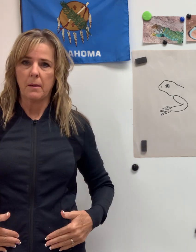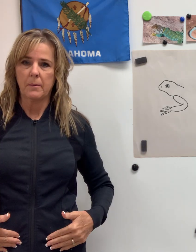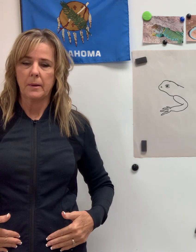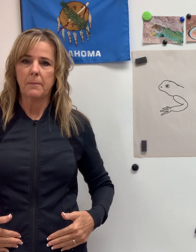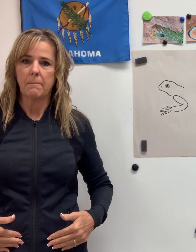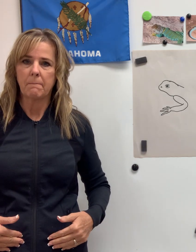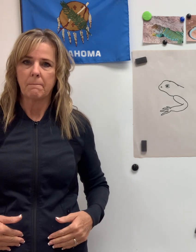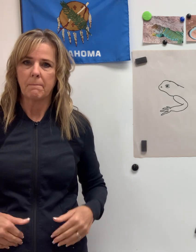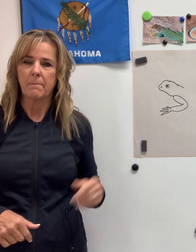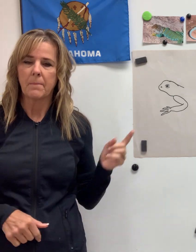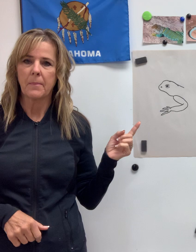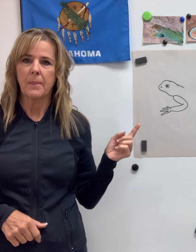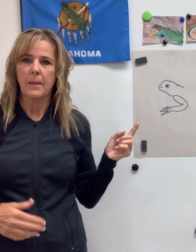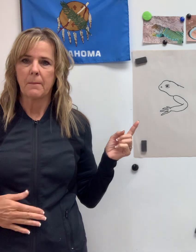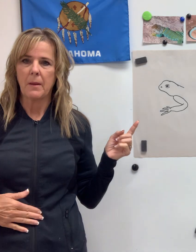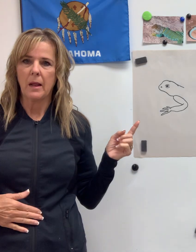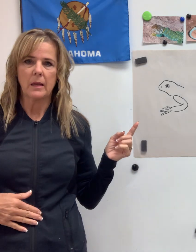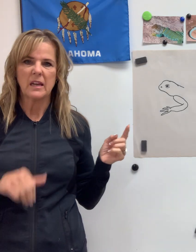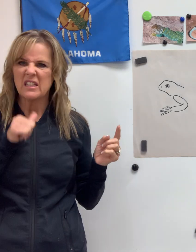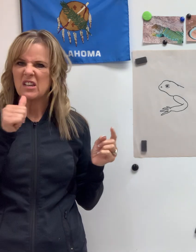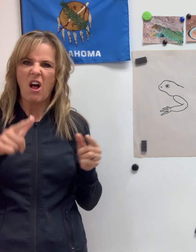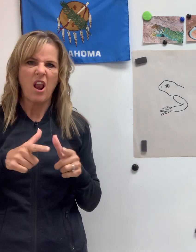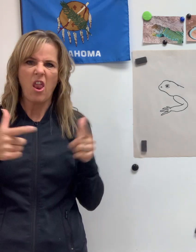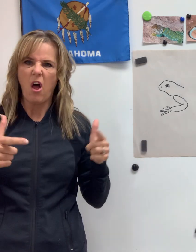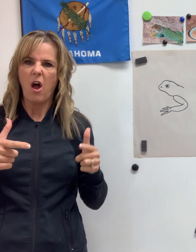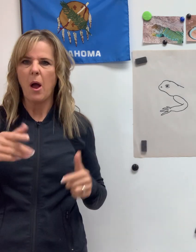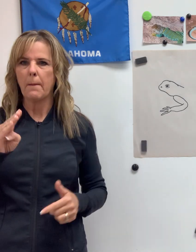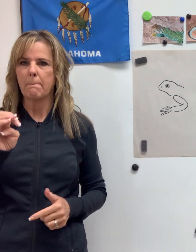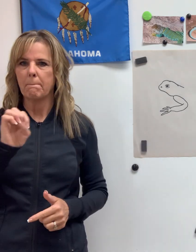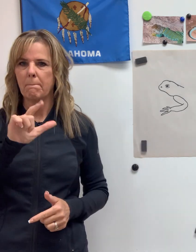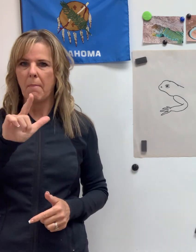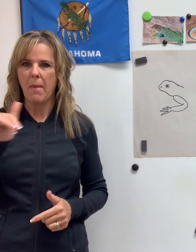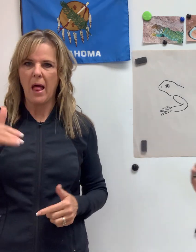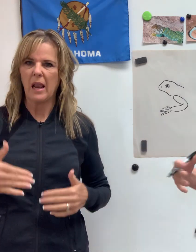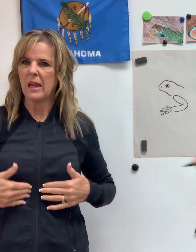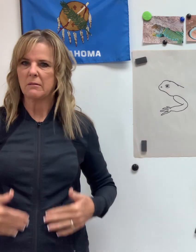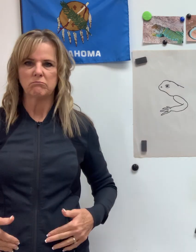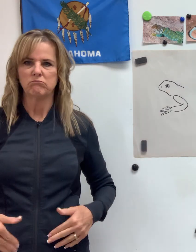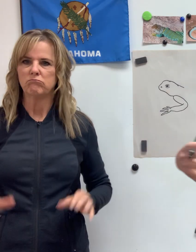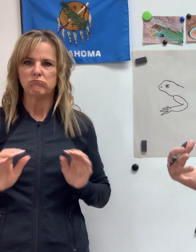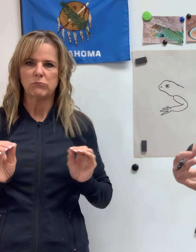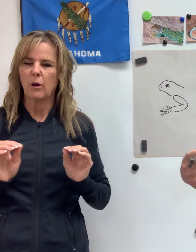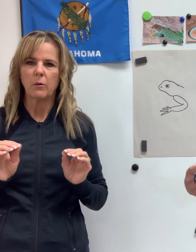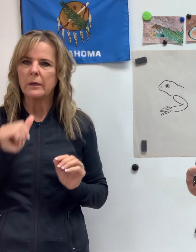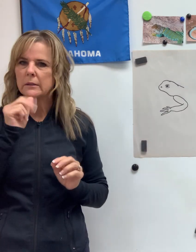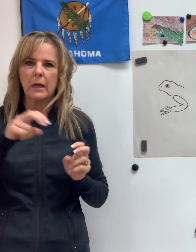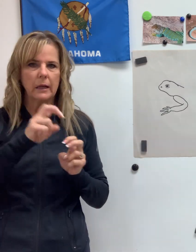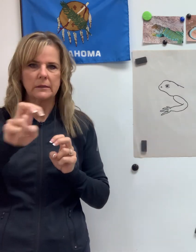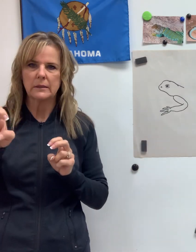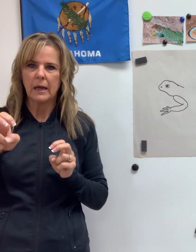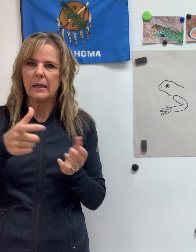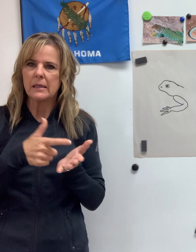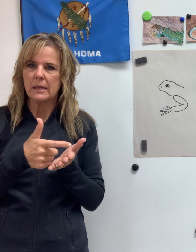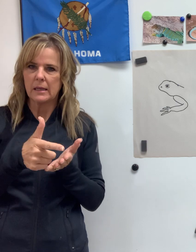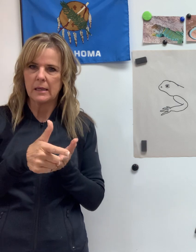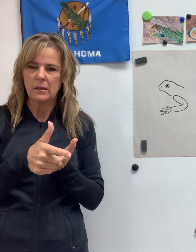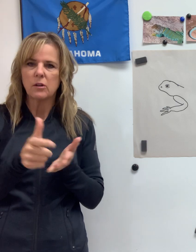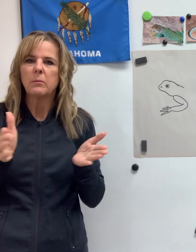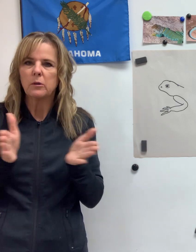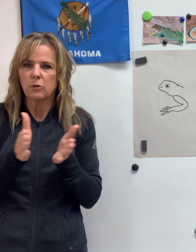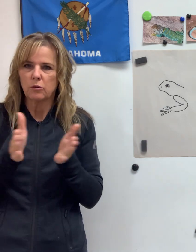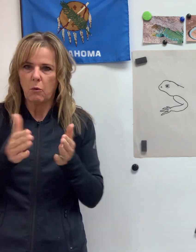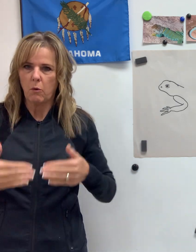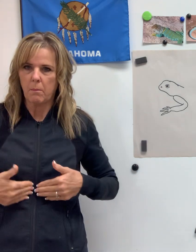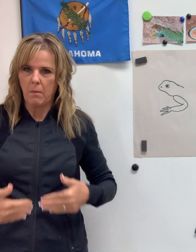a curve line back for his belly. It's not super long belly, okay? It's not a long body, he's not a snake. This is a lizard, so it's a